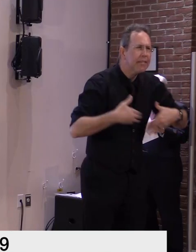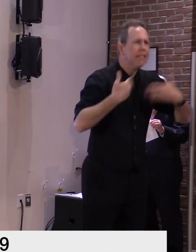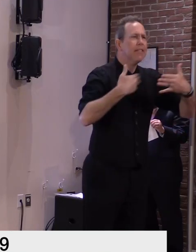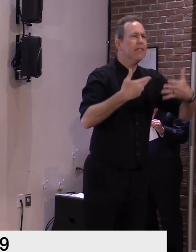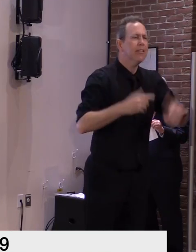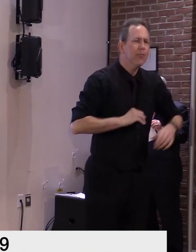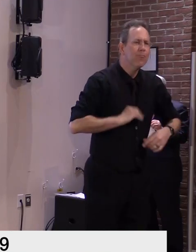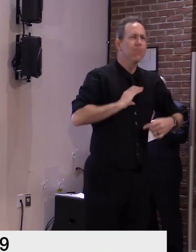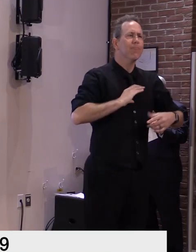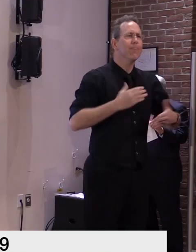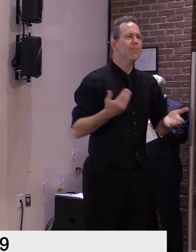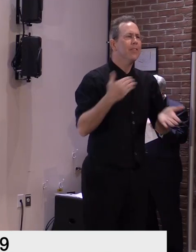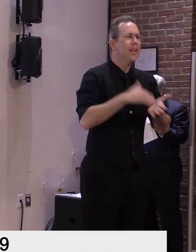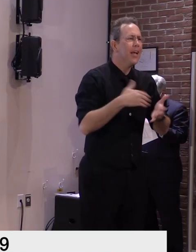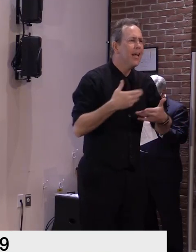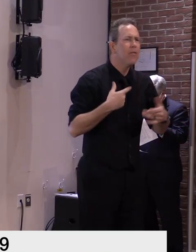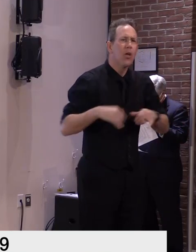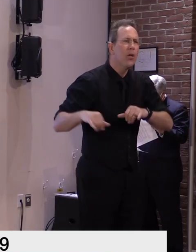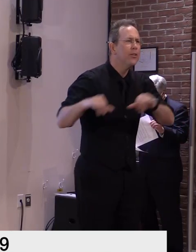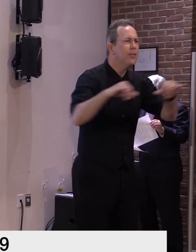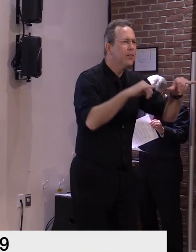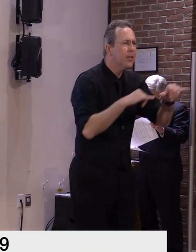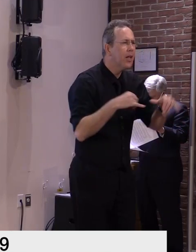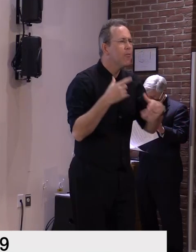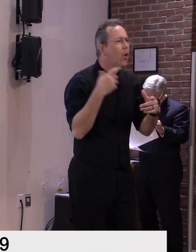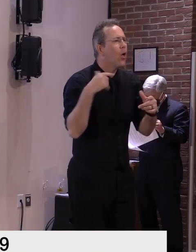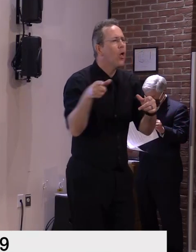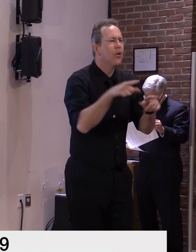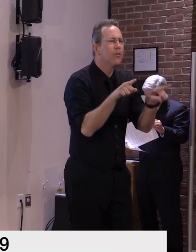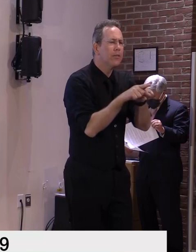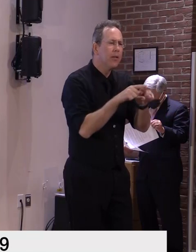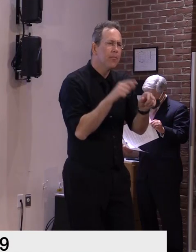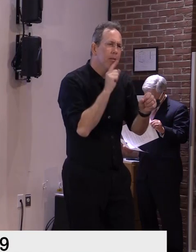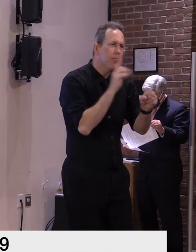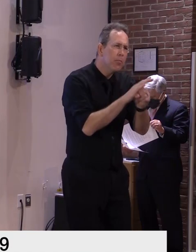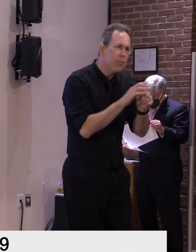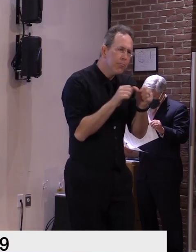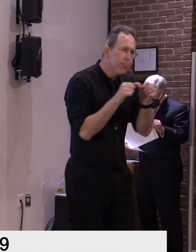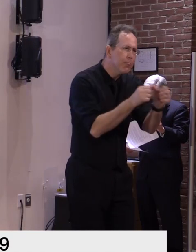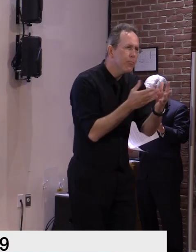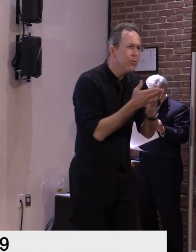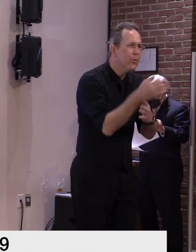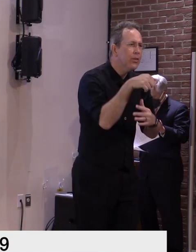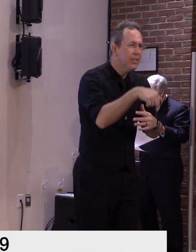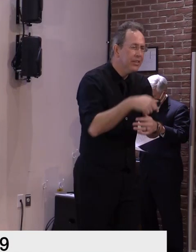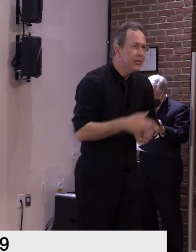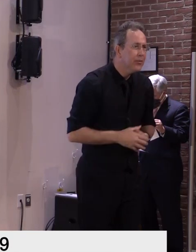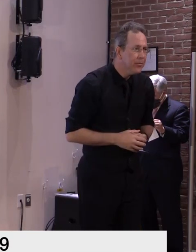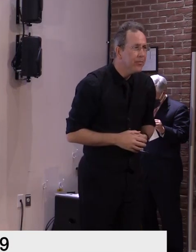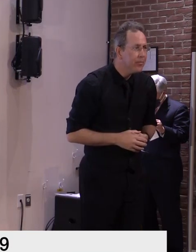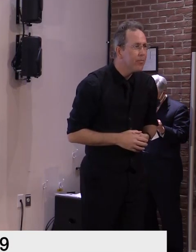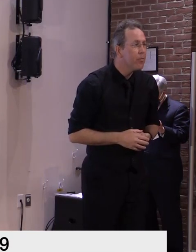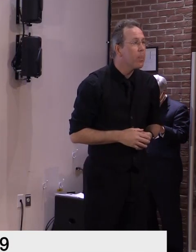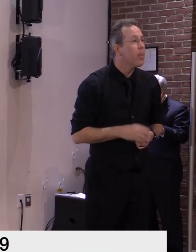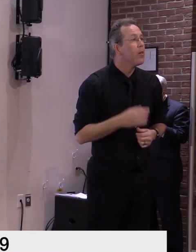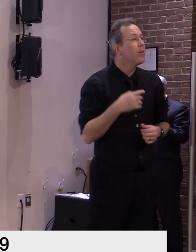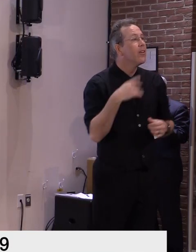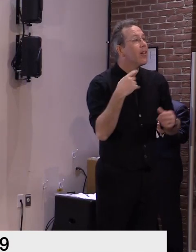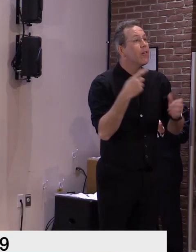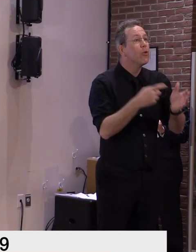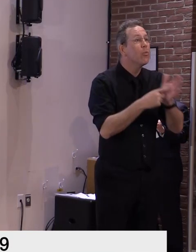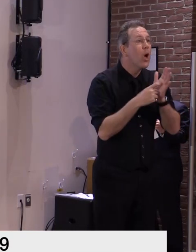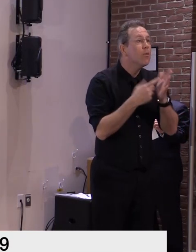share a commitment to ensuring that our students are as well as they can be. The requirements and purpose of federal ESSER